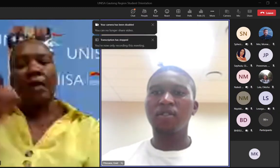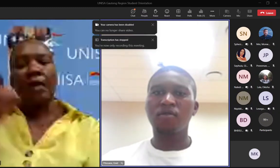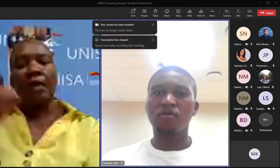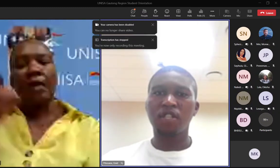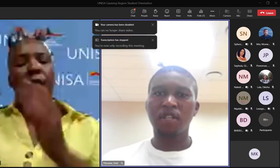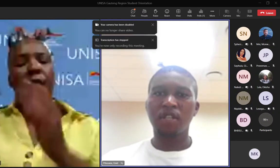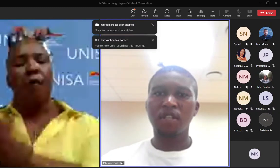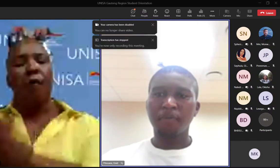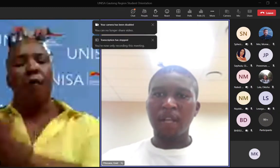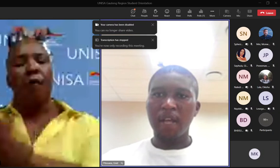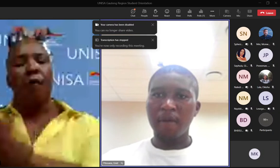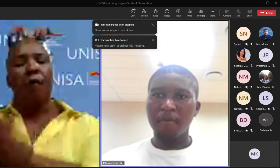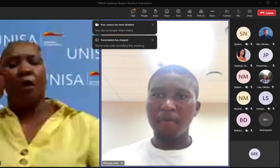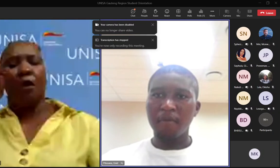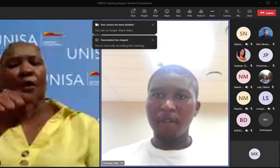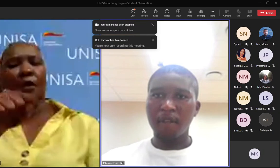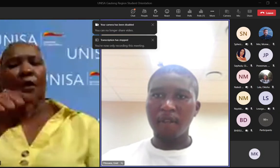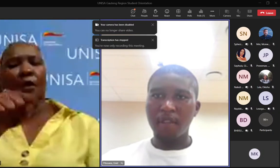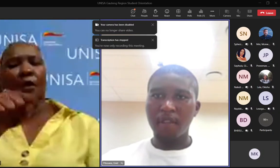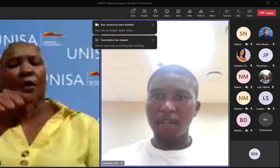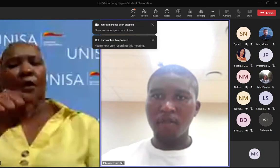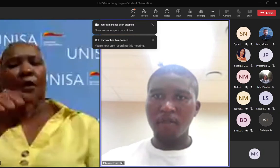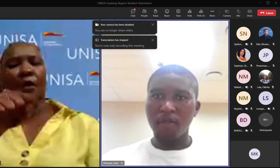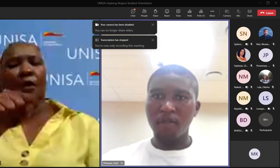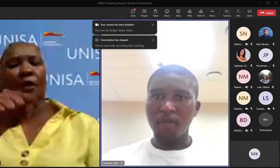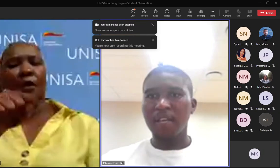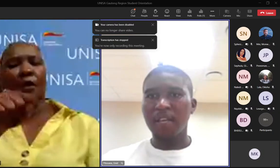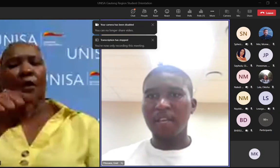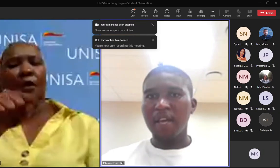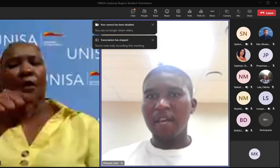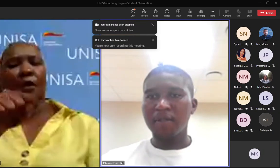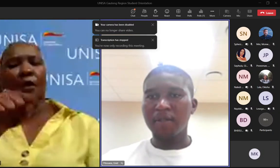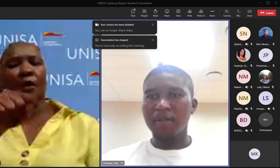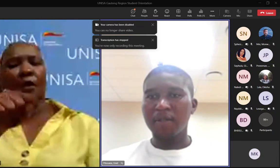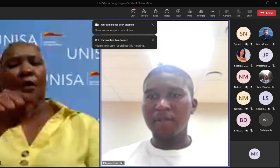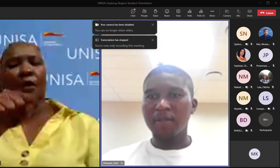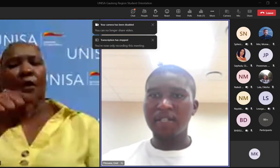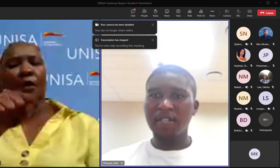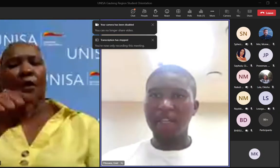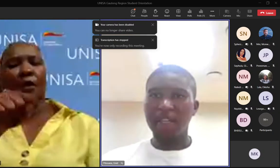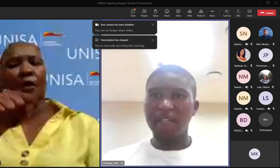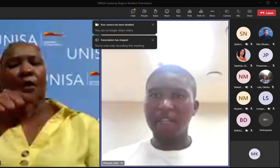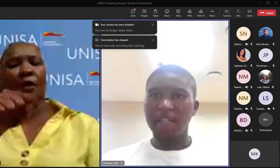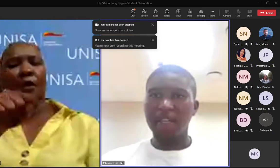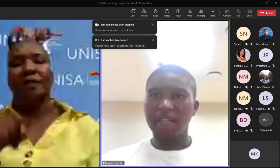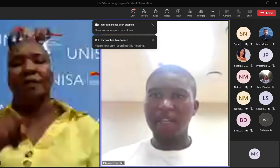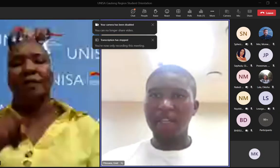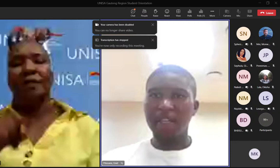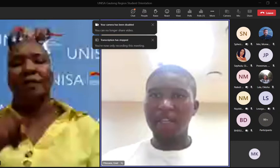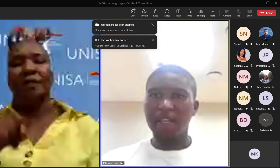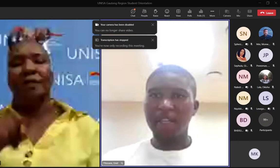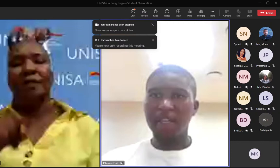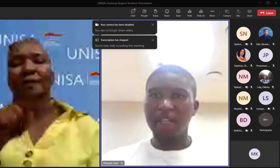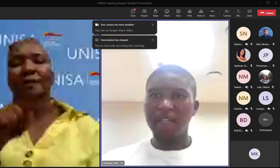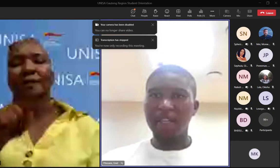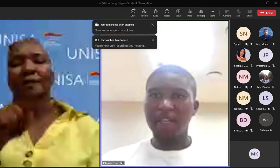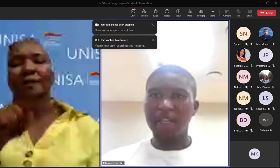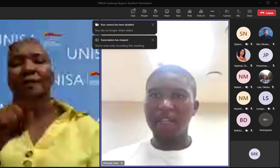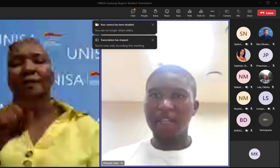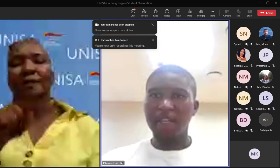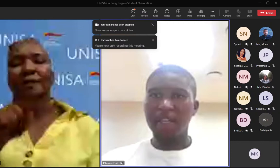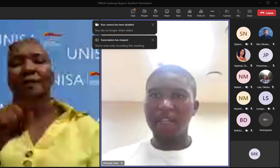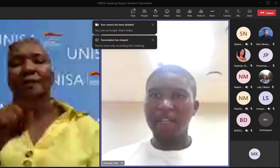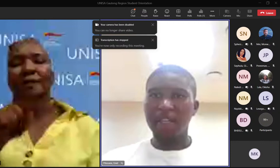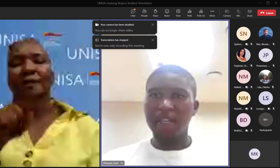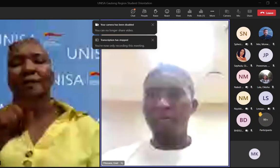existence of this August institution um the university has pledged and has made sure and